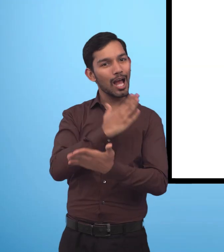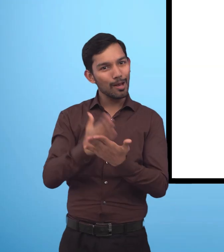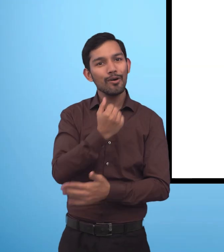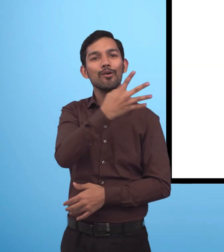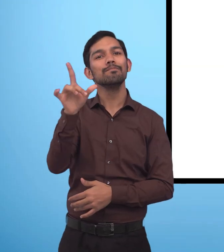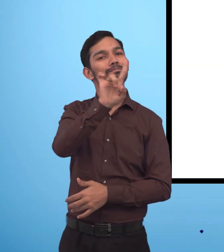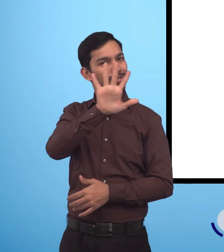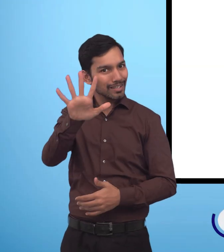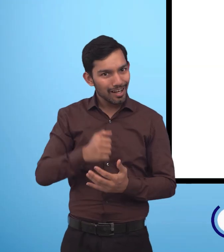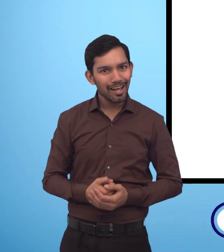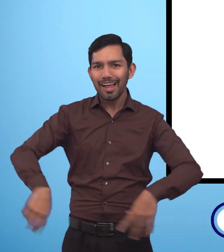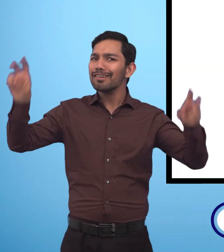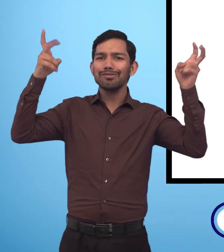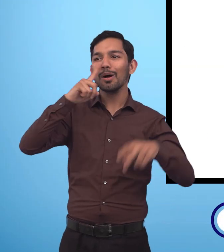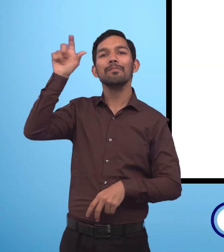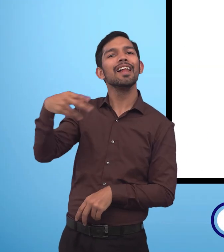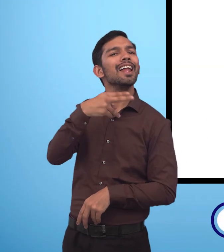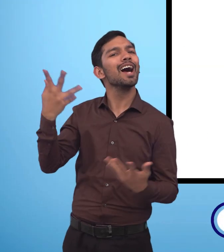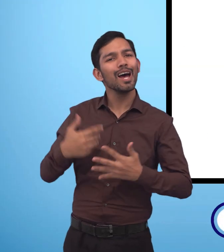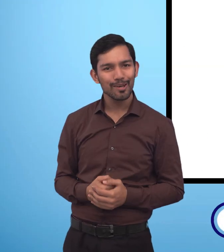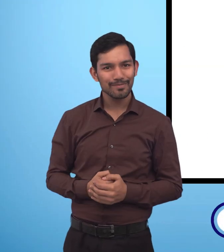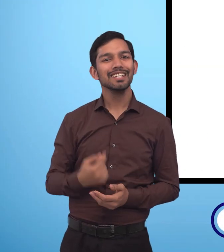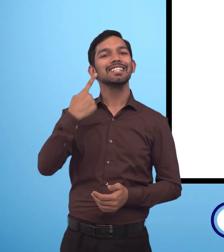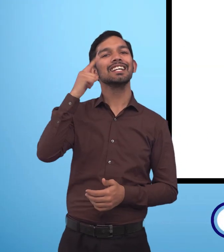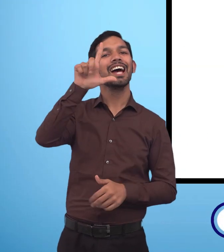Chapter 15. Ila Sachani.